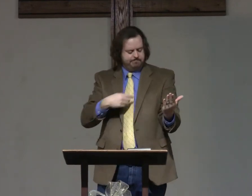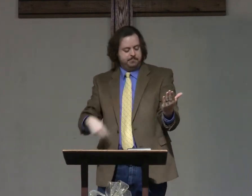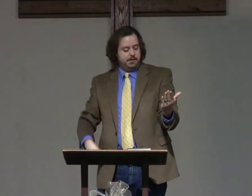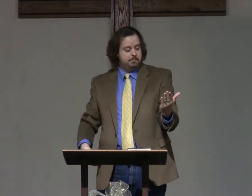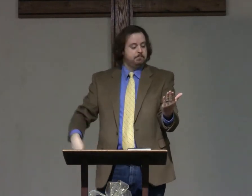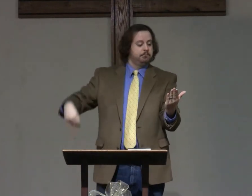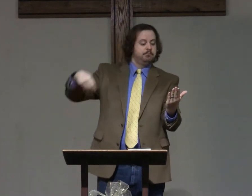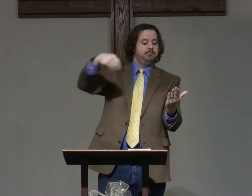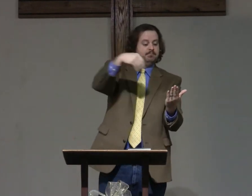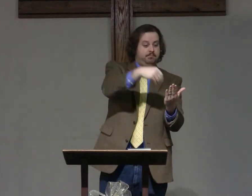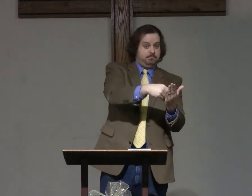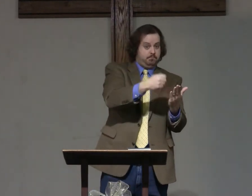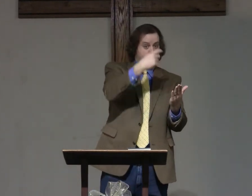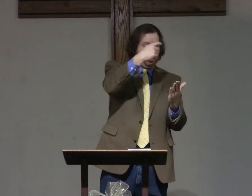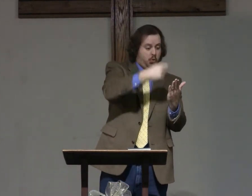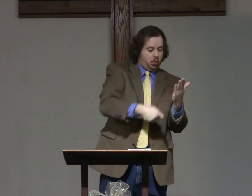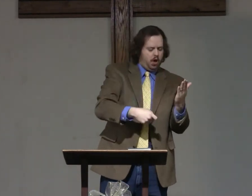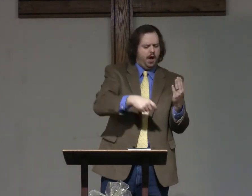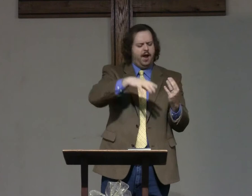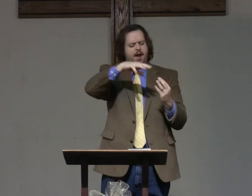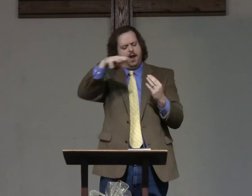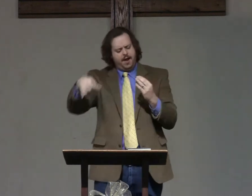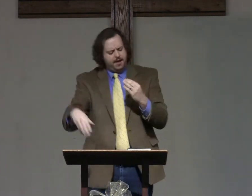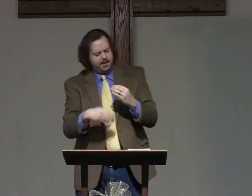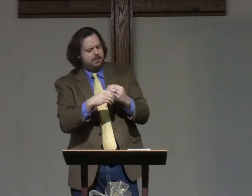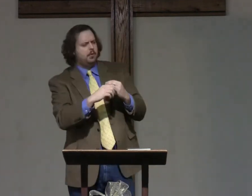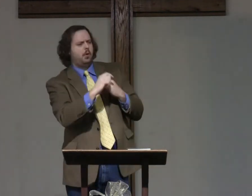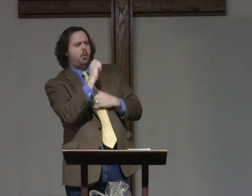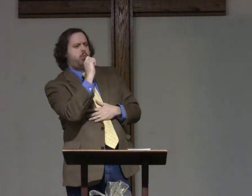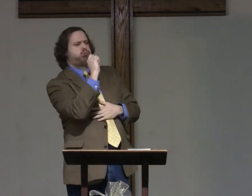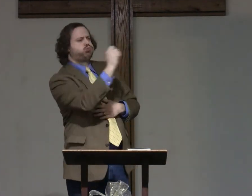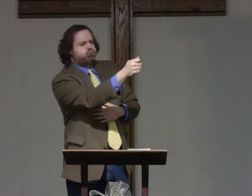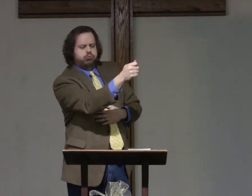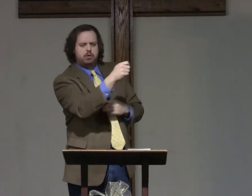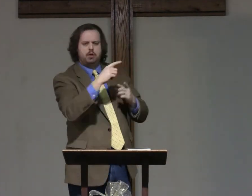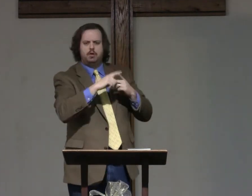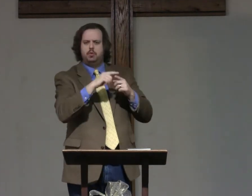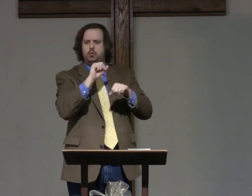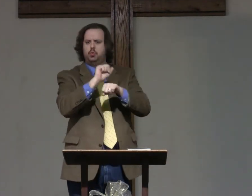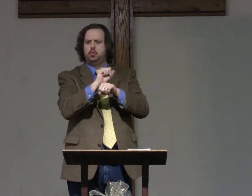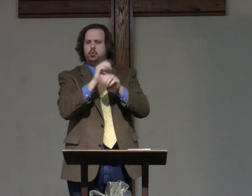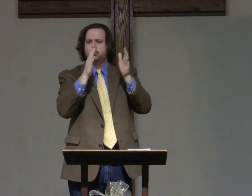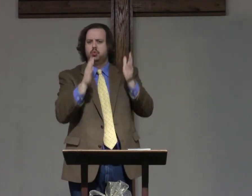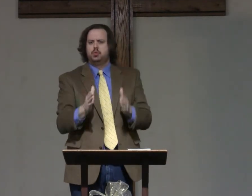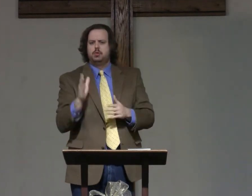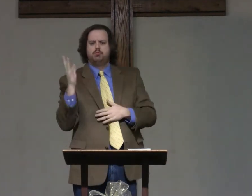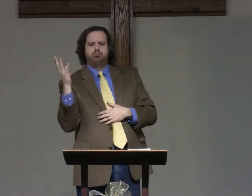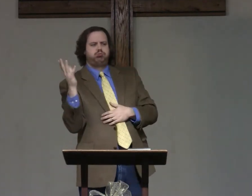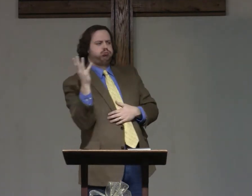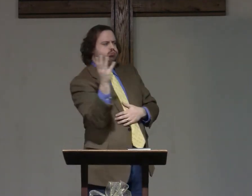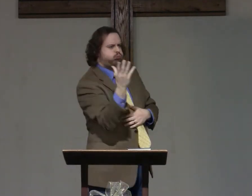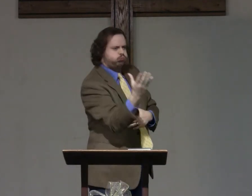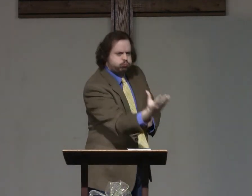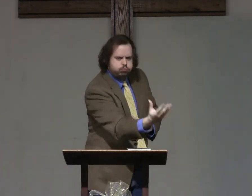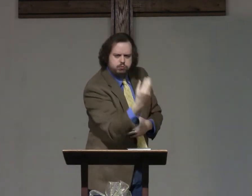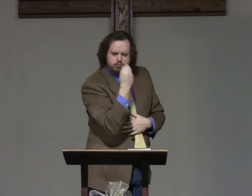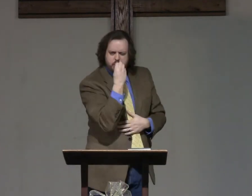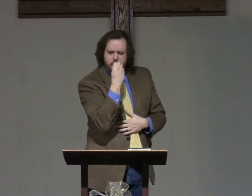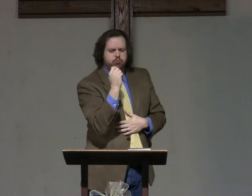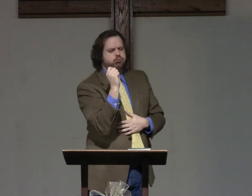see what they've charged, and then you add something. You have tax and something for the worker who brought